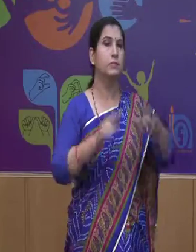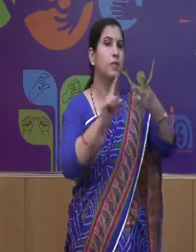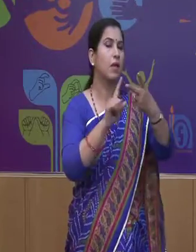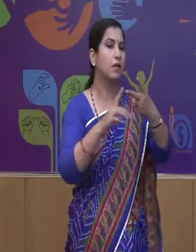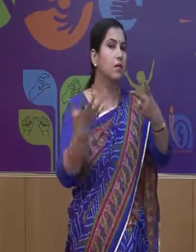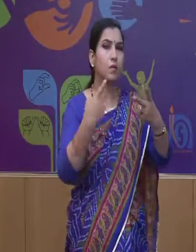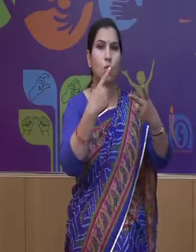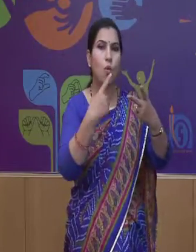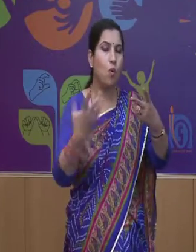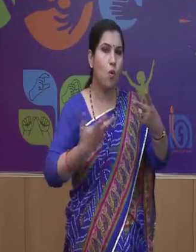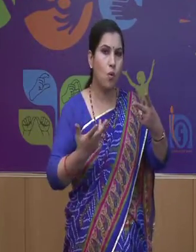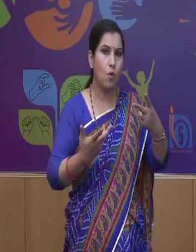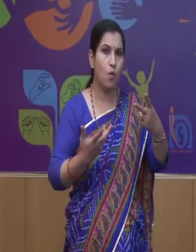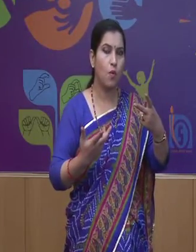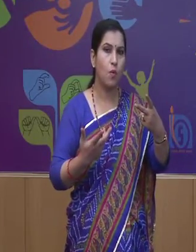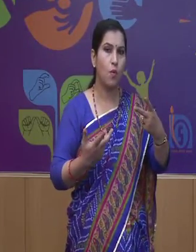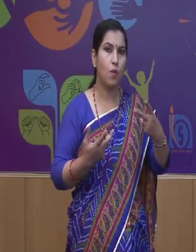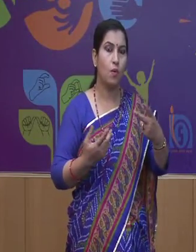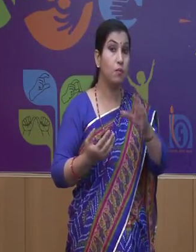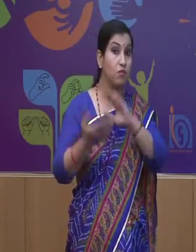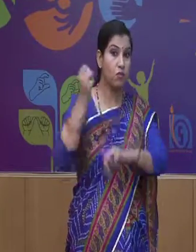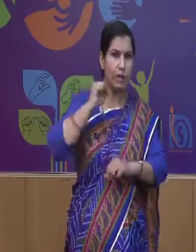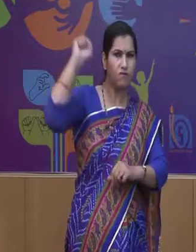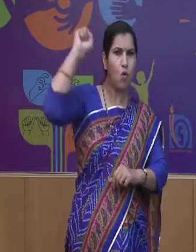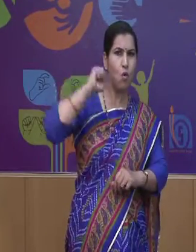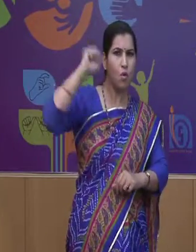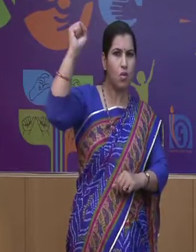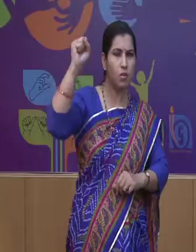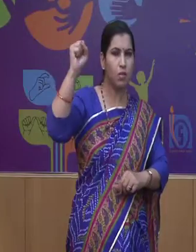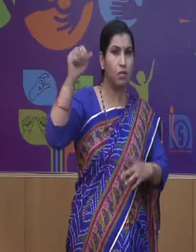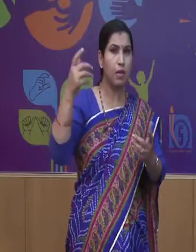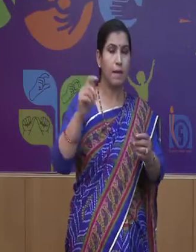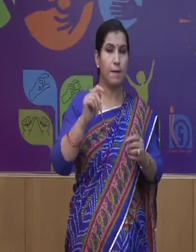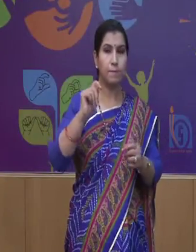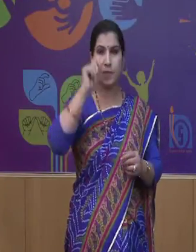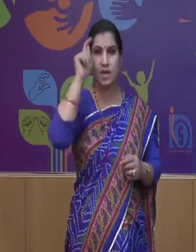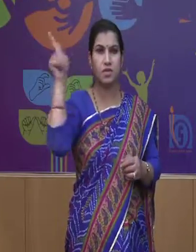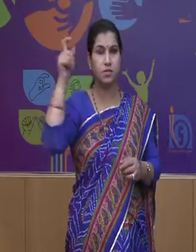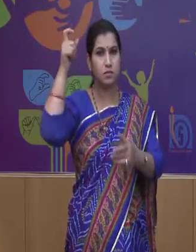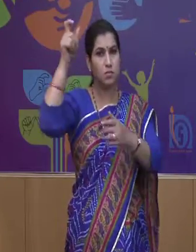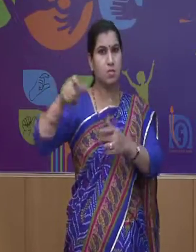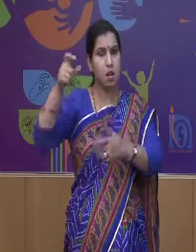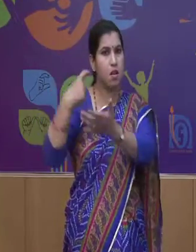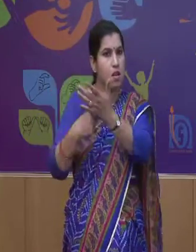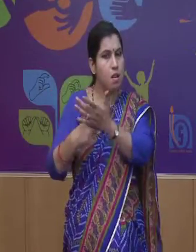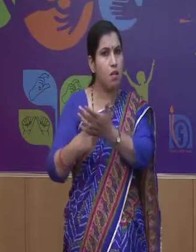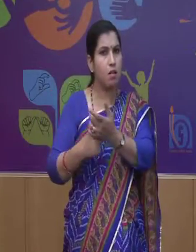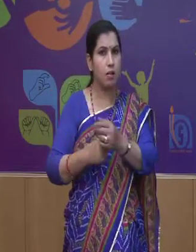Second, we talked about the revolts against the British rulers in different parts